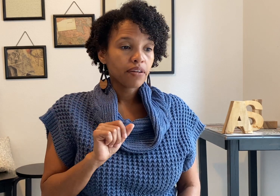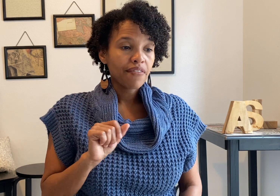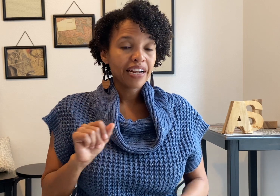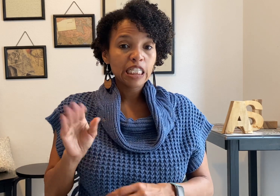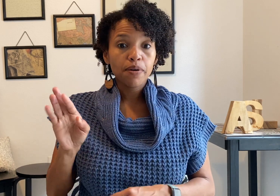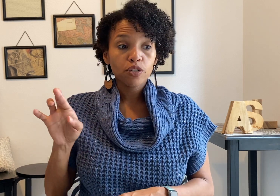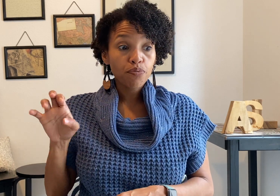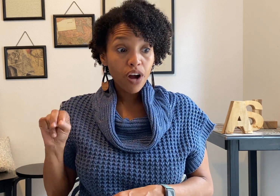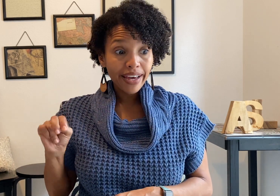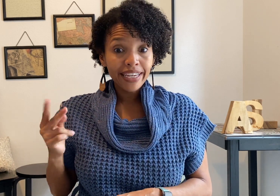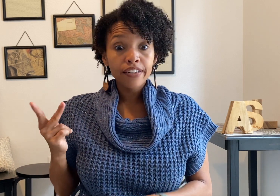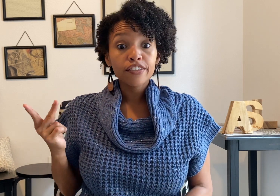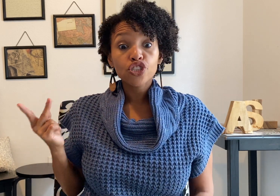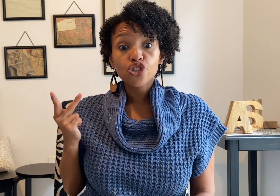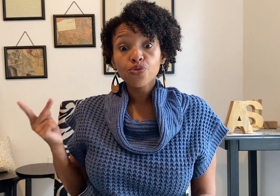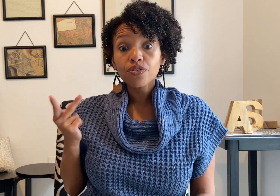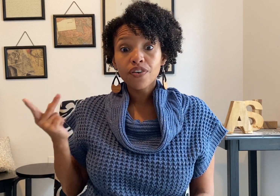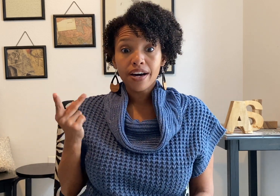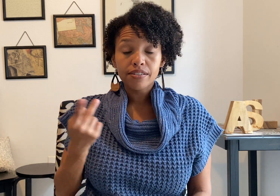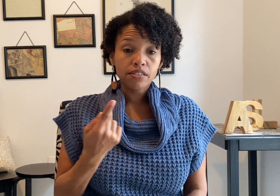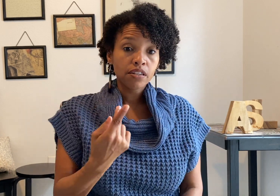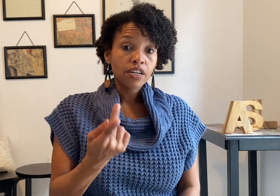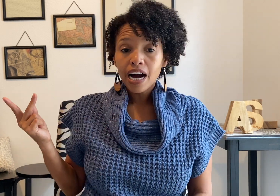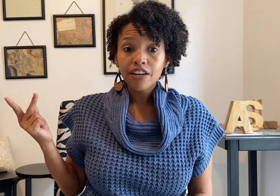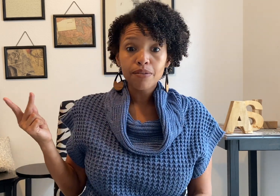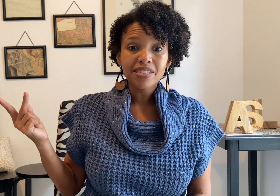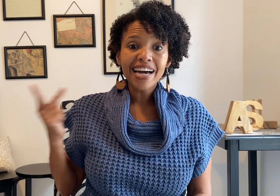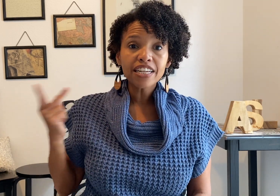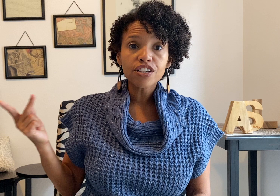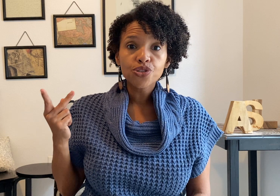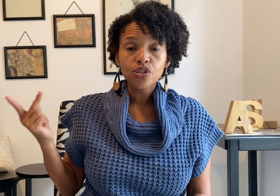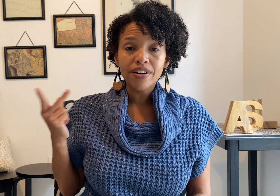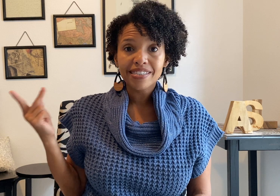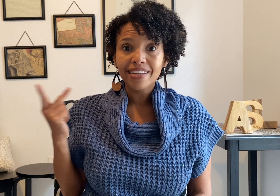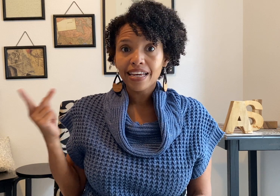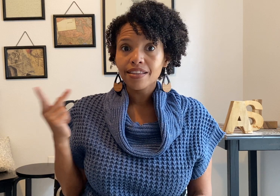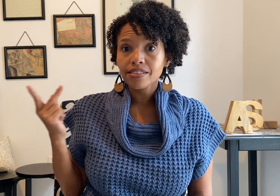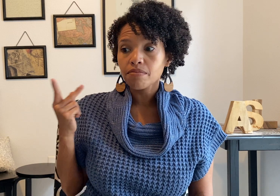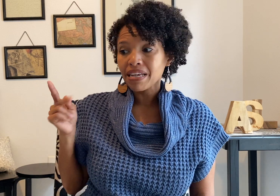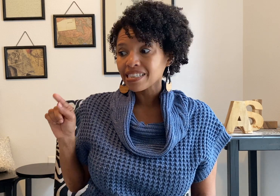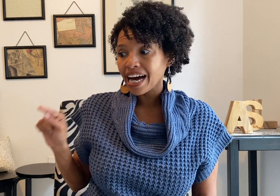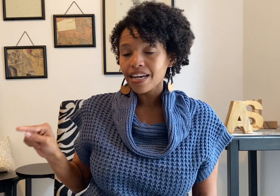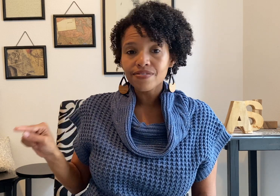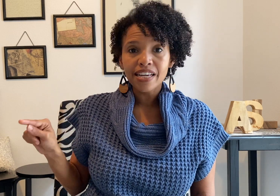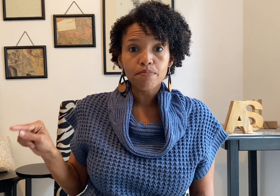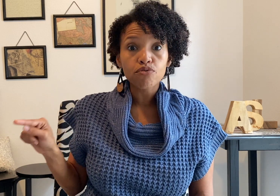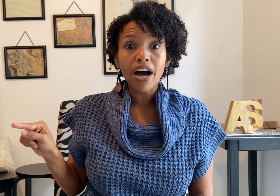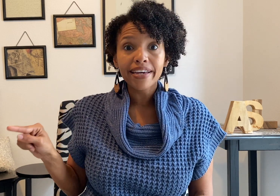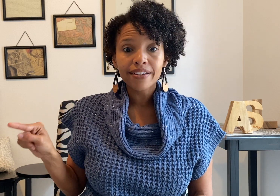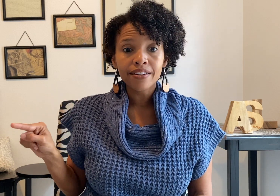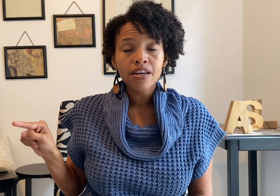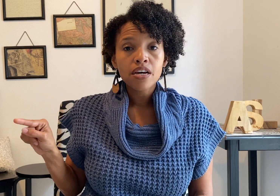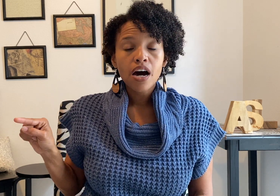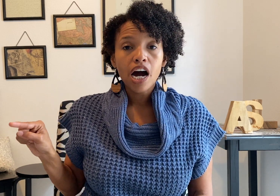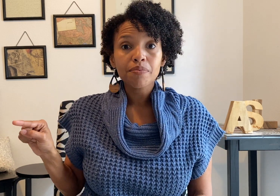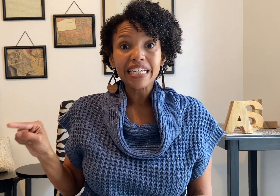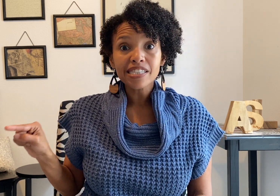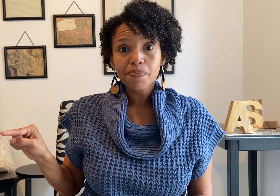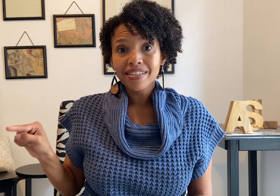then I spelled Brian, the 2 of us. If I'm signing the 2 of us like this, it means I have set Brian in space on